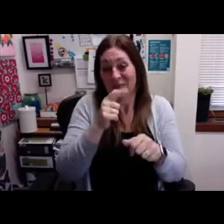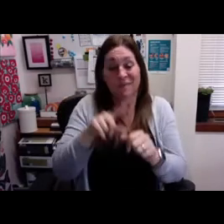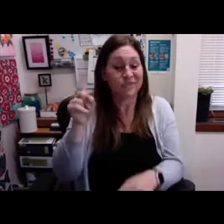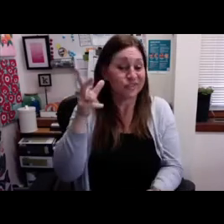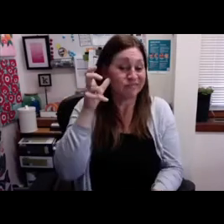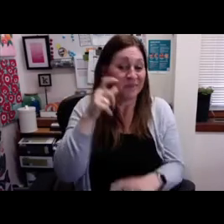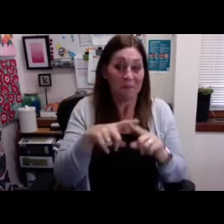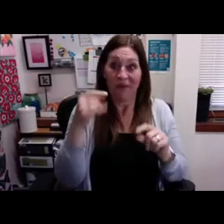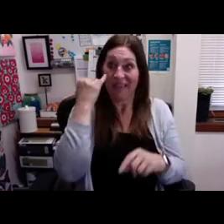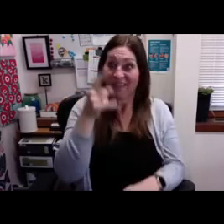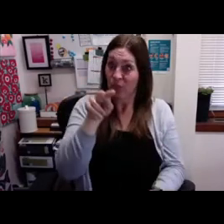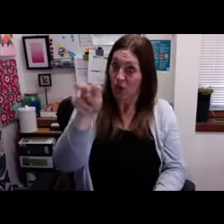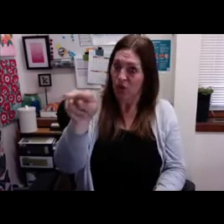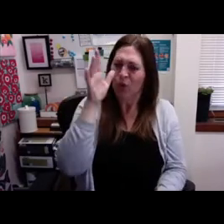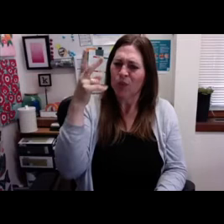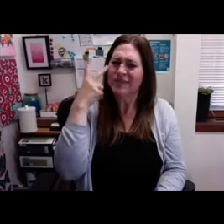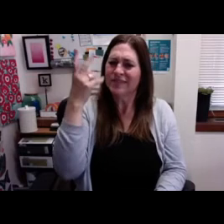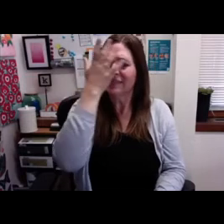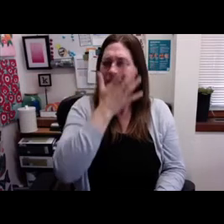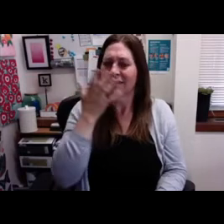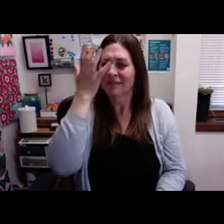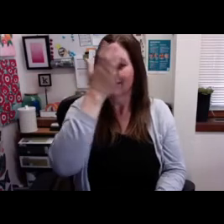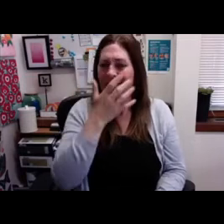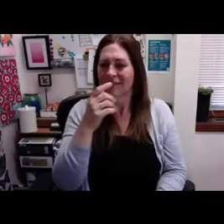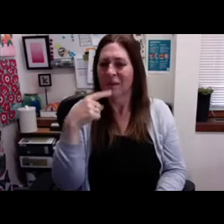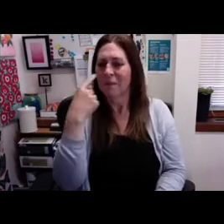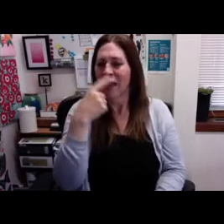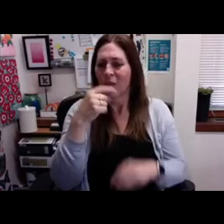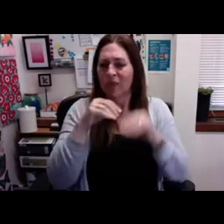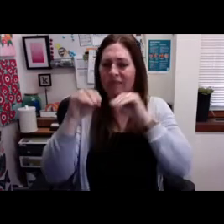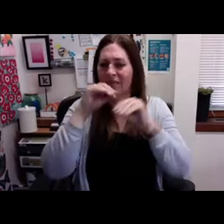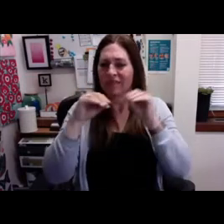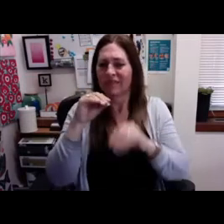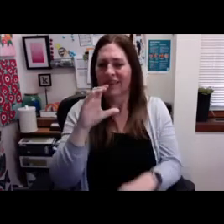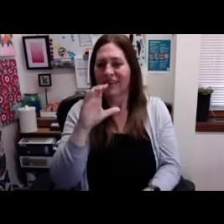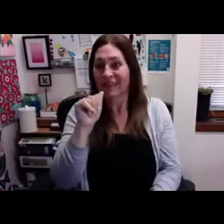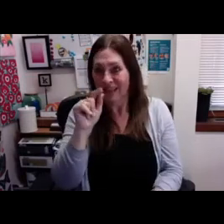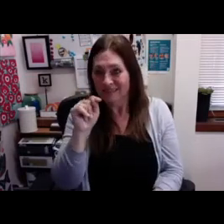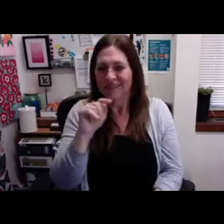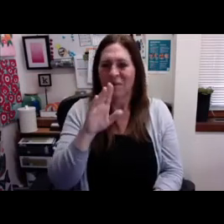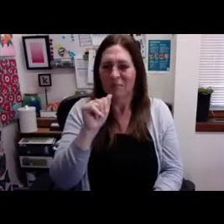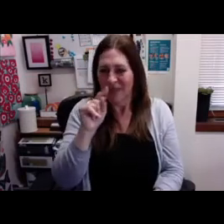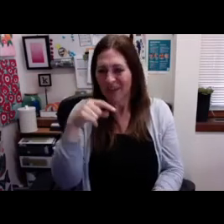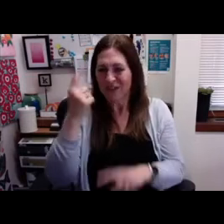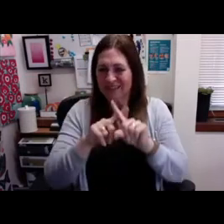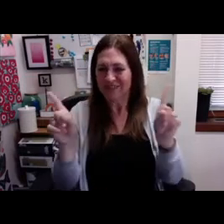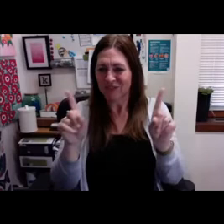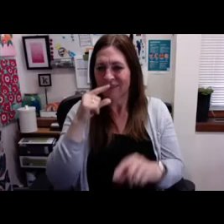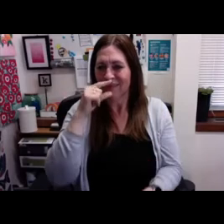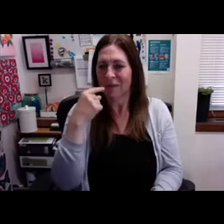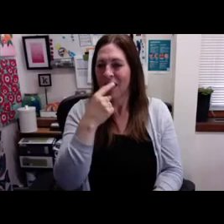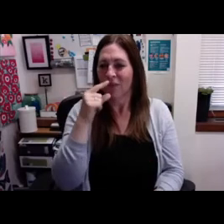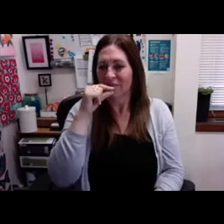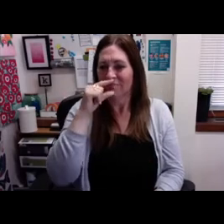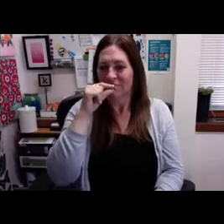talking. Maybe they're just depending on hearing, but there are mouth movements. When you